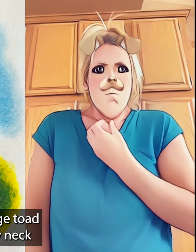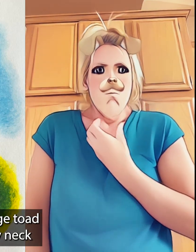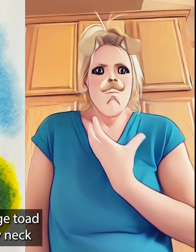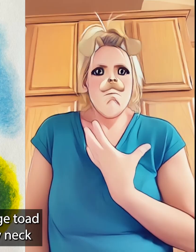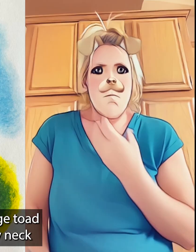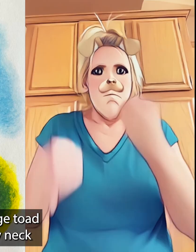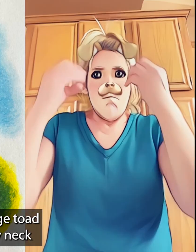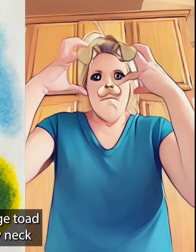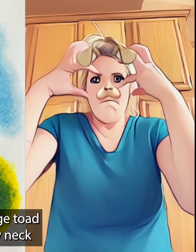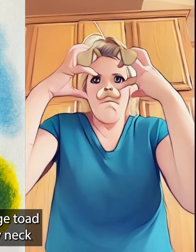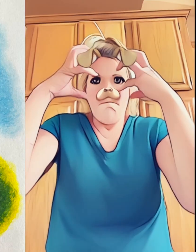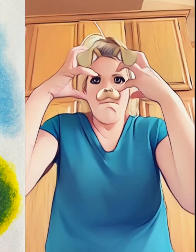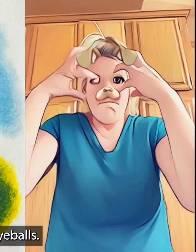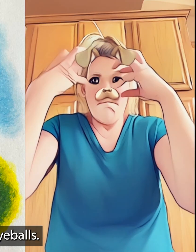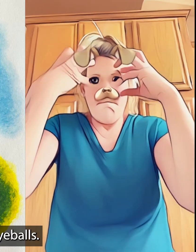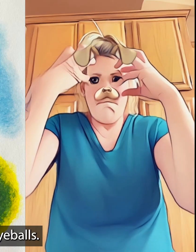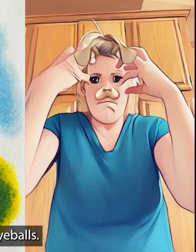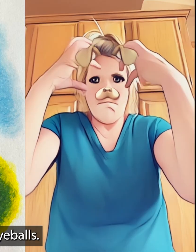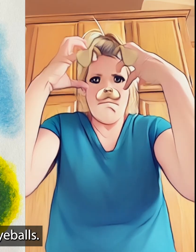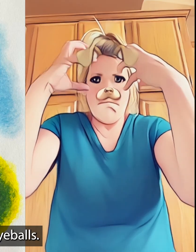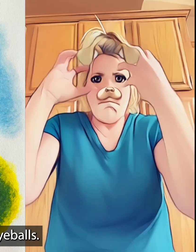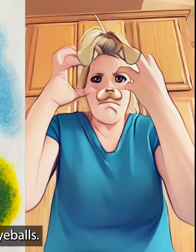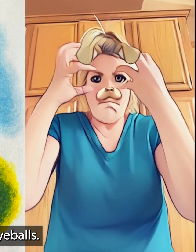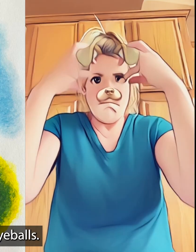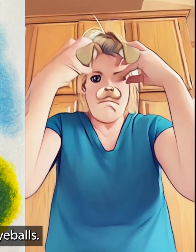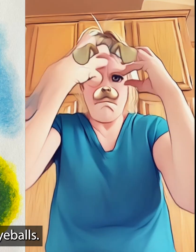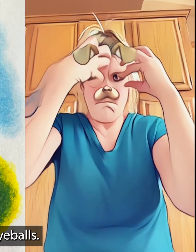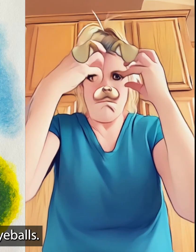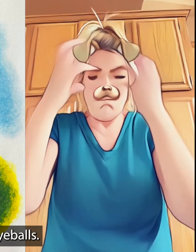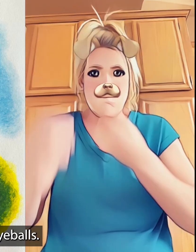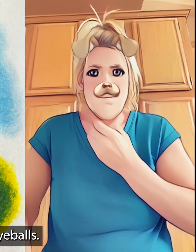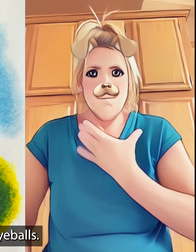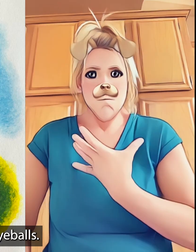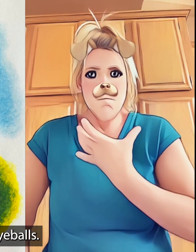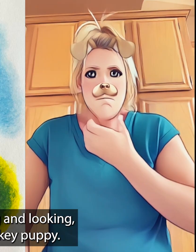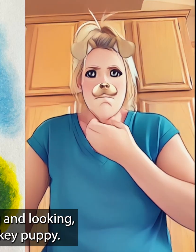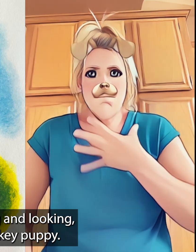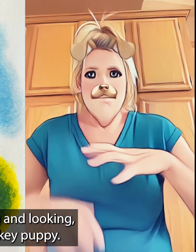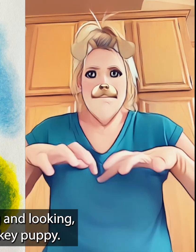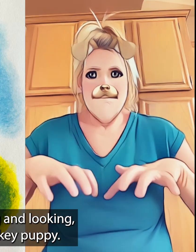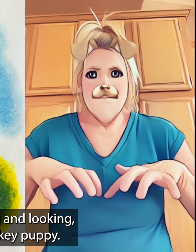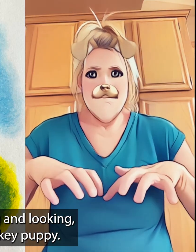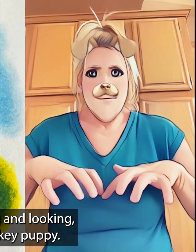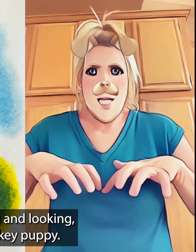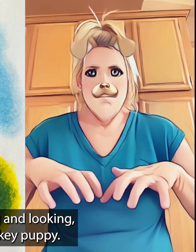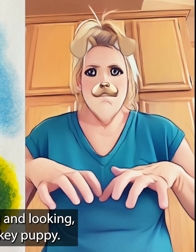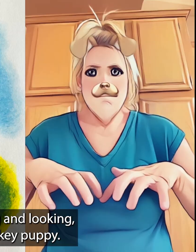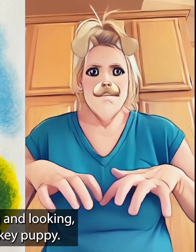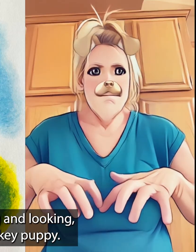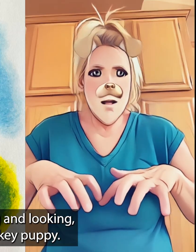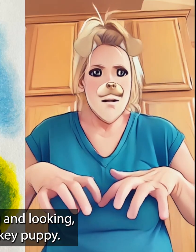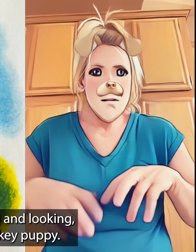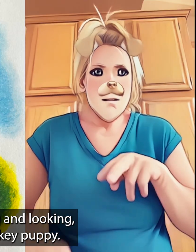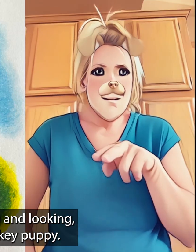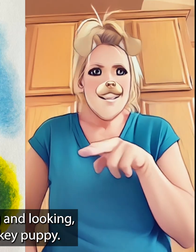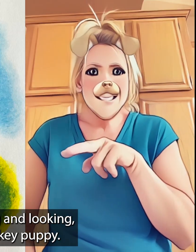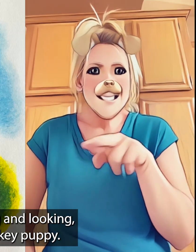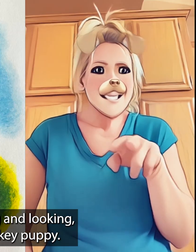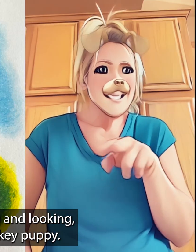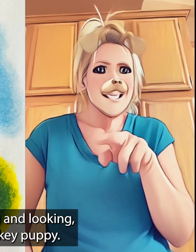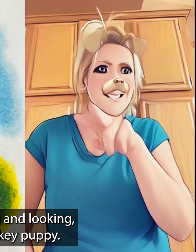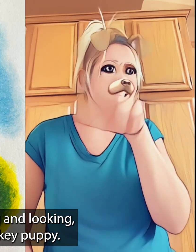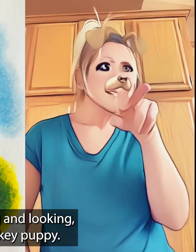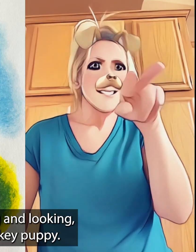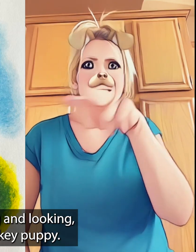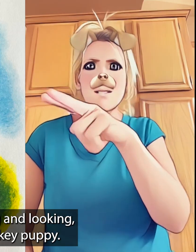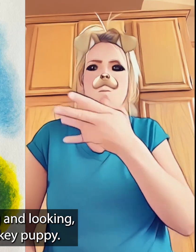with a big puffy neck and big rolling eyeballs. Then they kept looking and looking, trying to